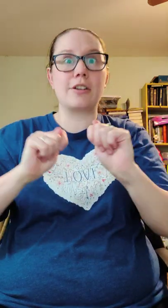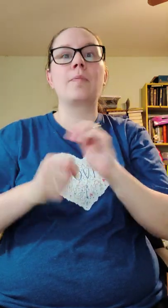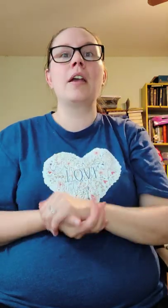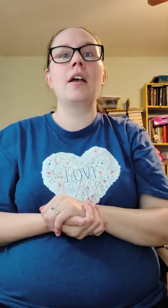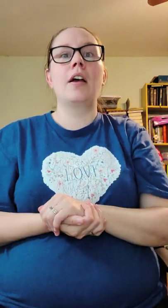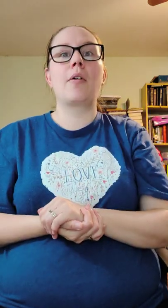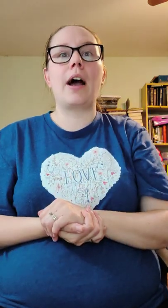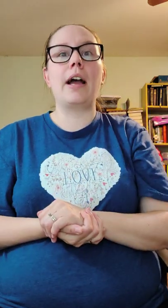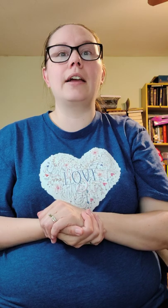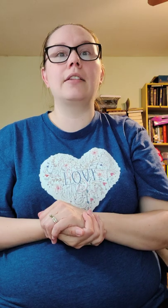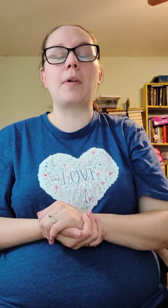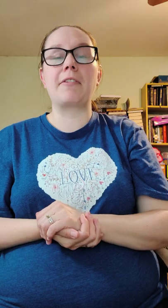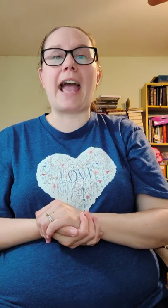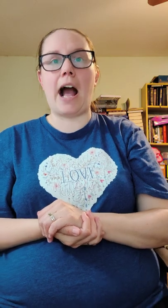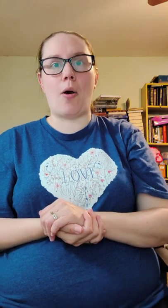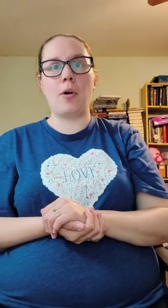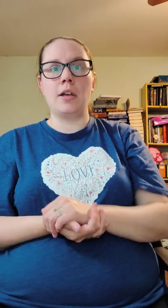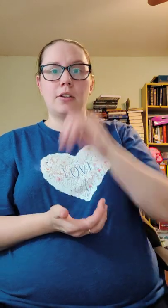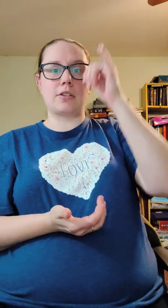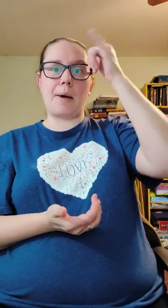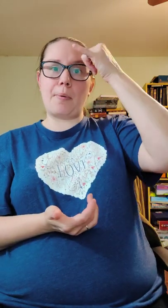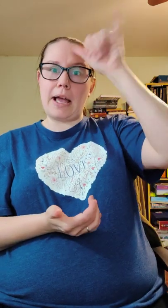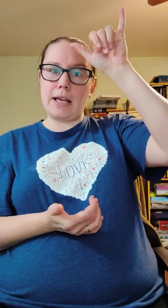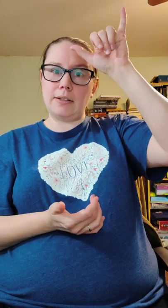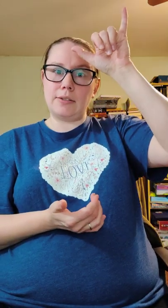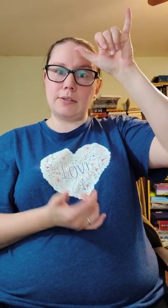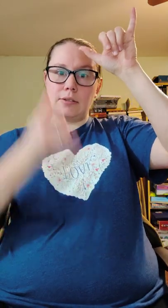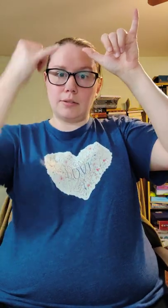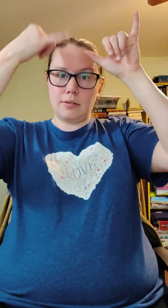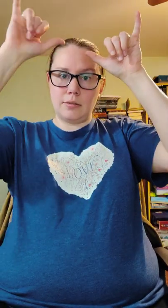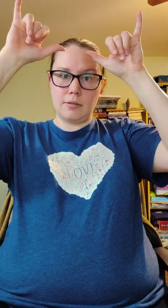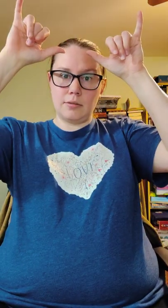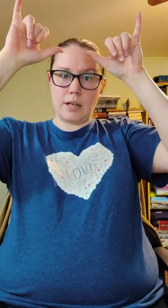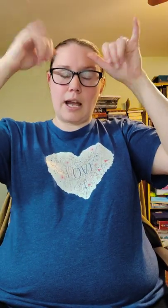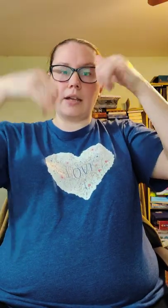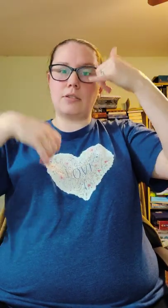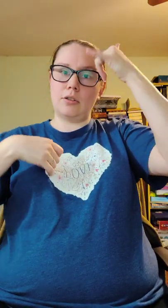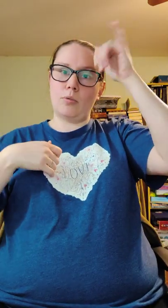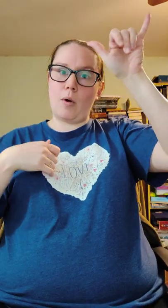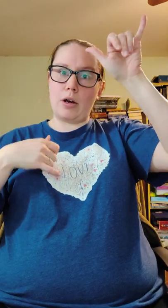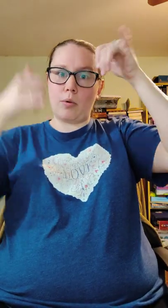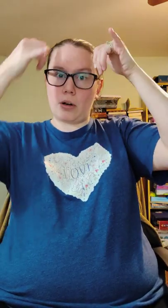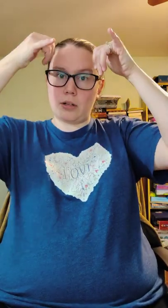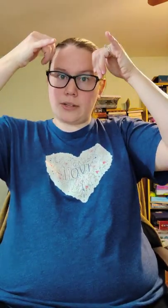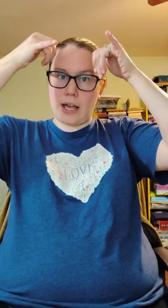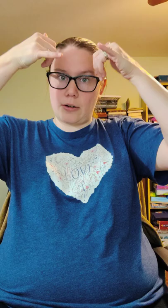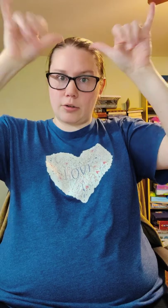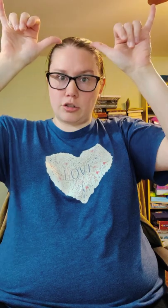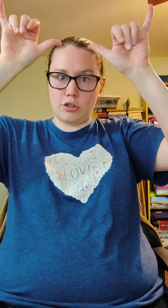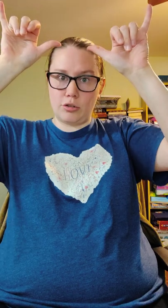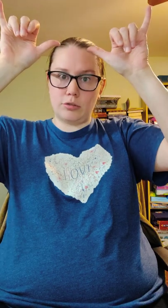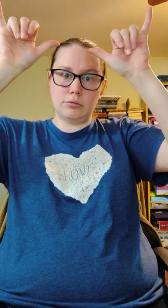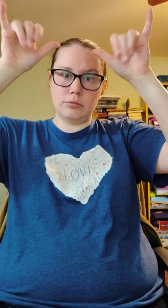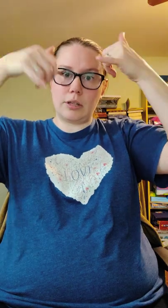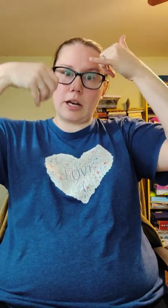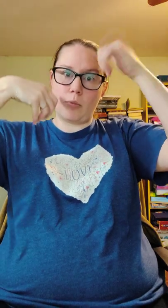to. Okay. Then we have cow. There's a couple ways. Okay. So, you can do one horn set or two. There.